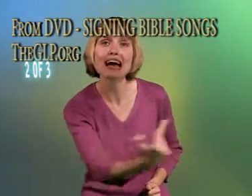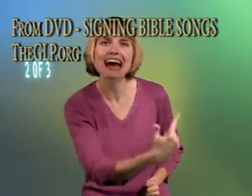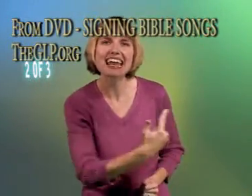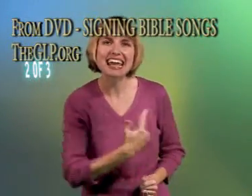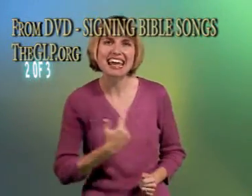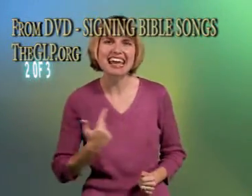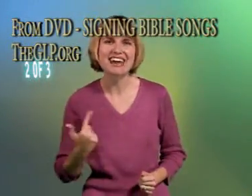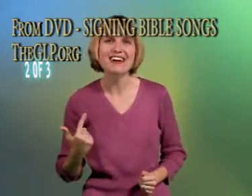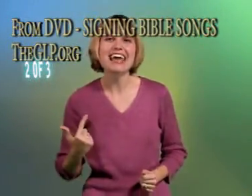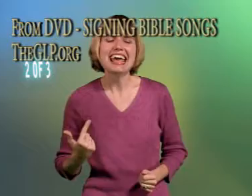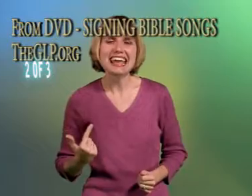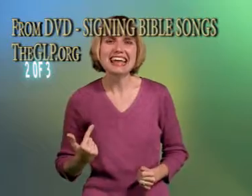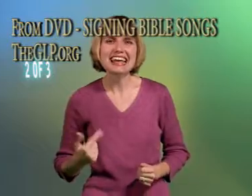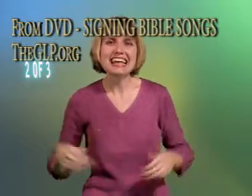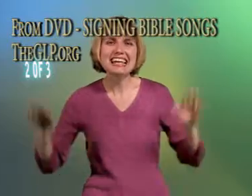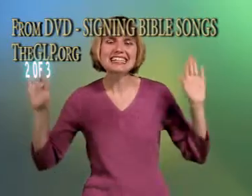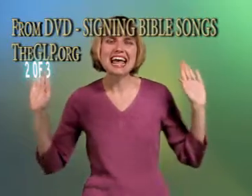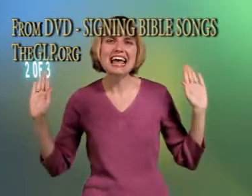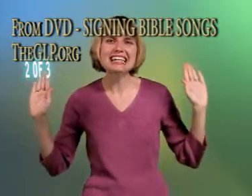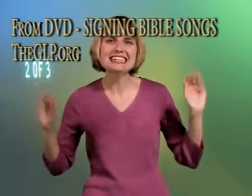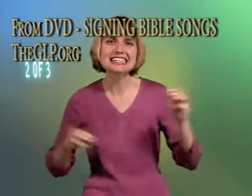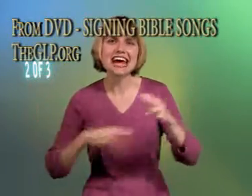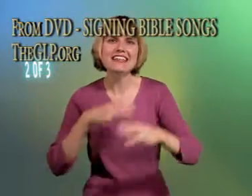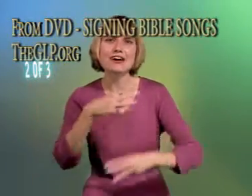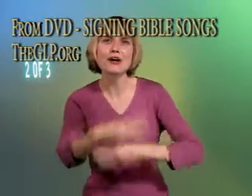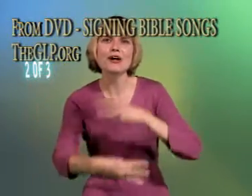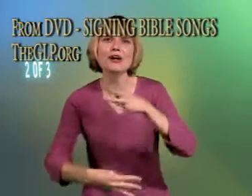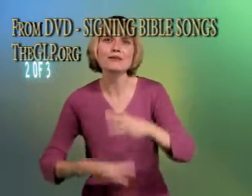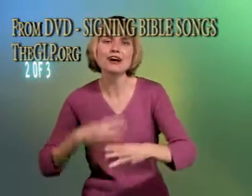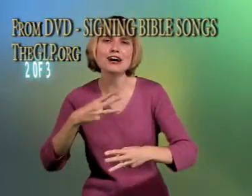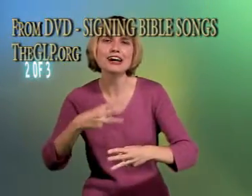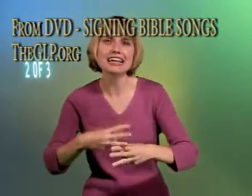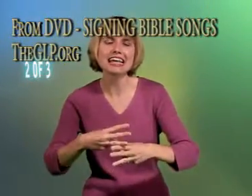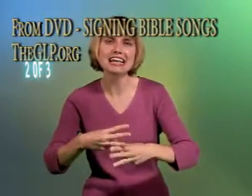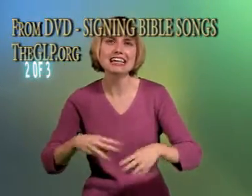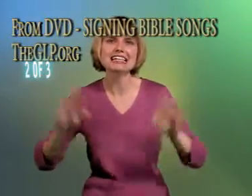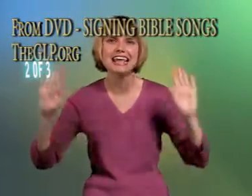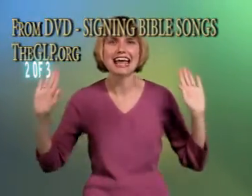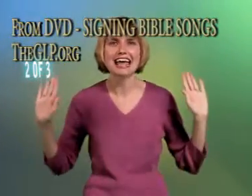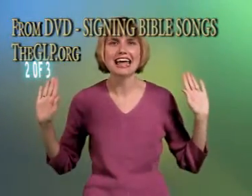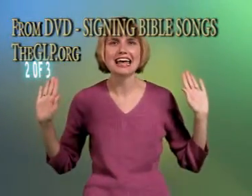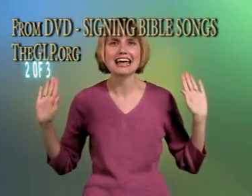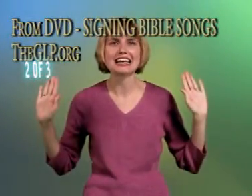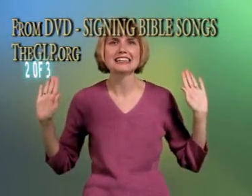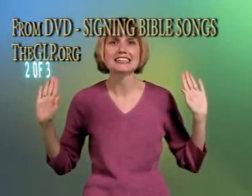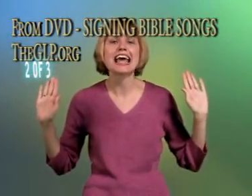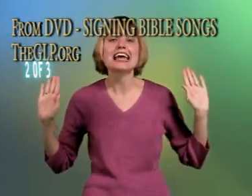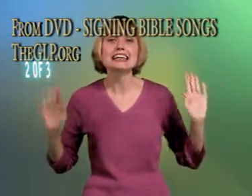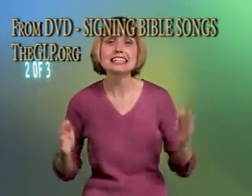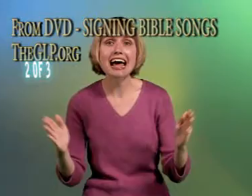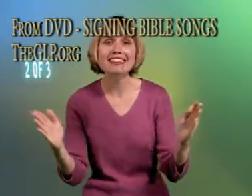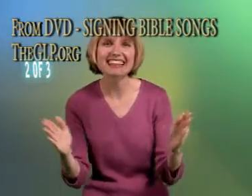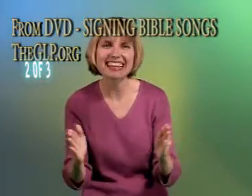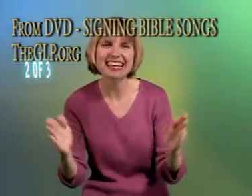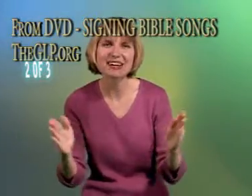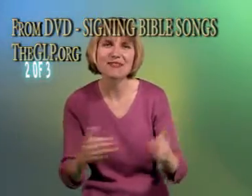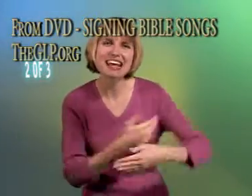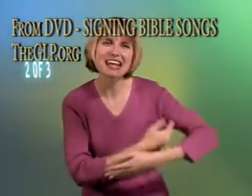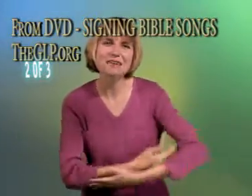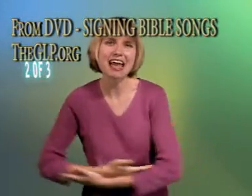everybody here in his hands. He's got the whole world in his hands. He's got the little bitty